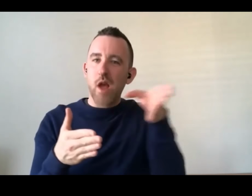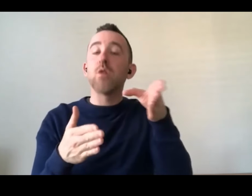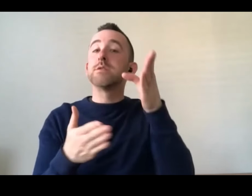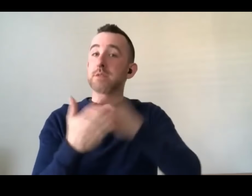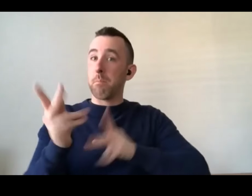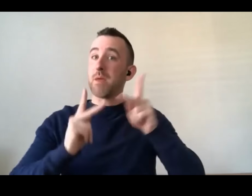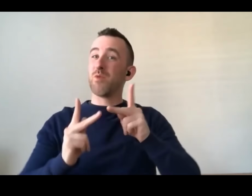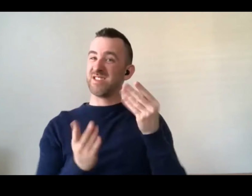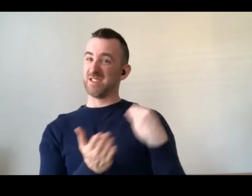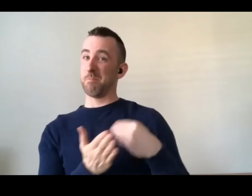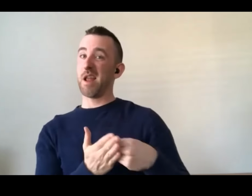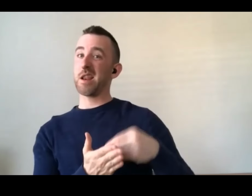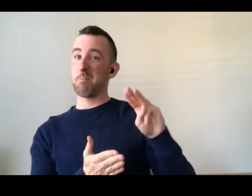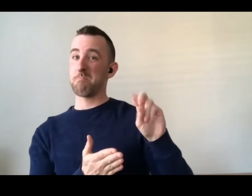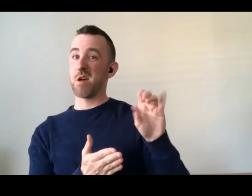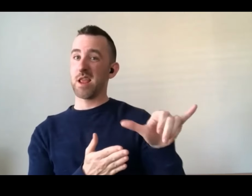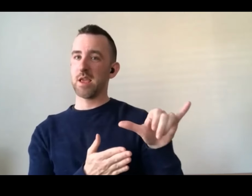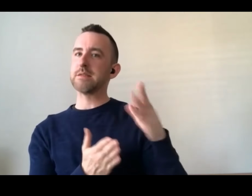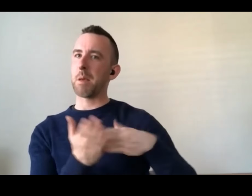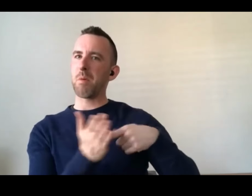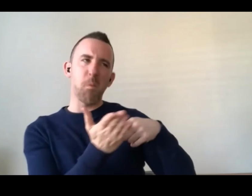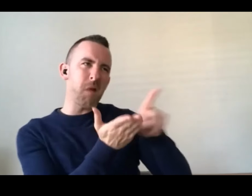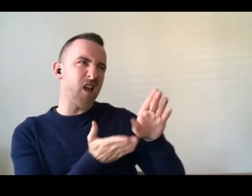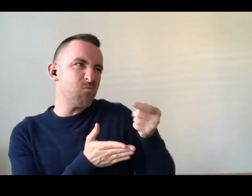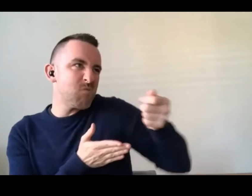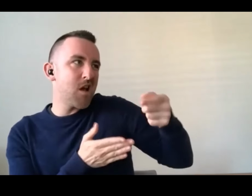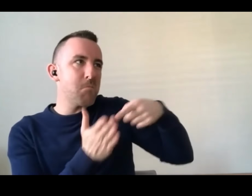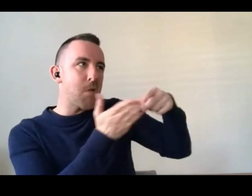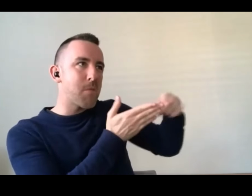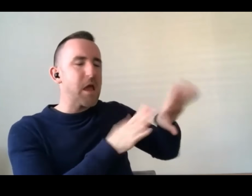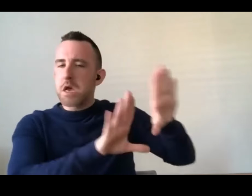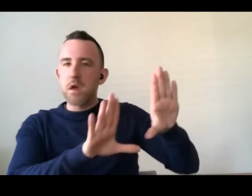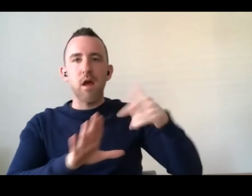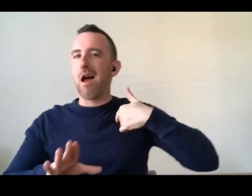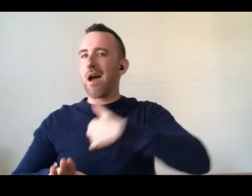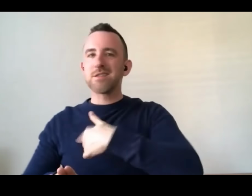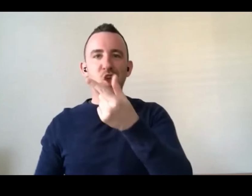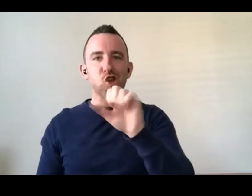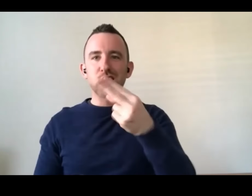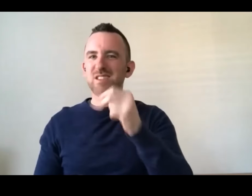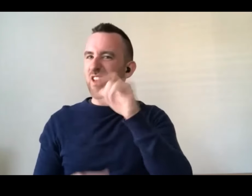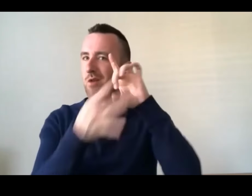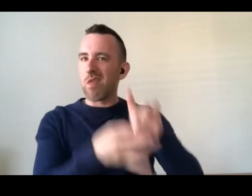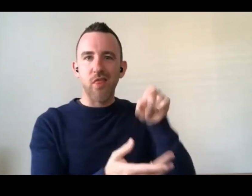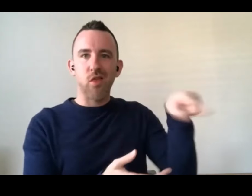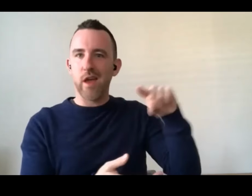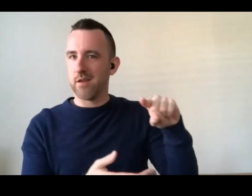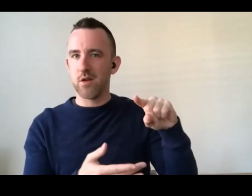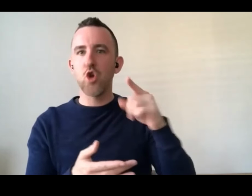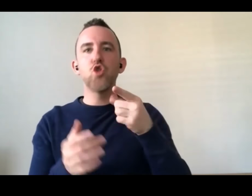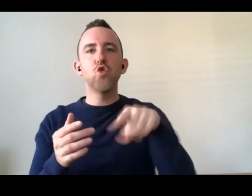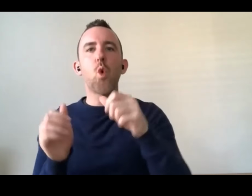money. For some people, they can pay it away. That's not what we are about. You are more important than